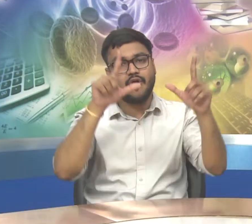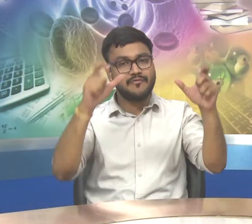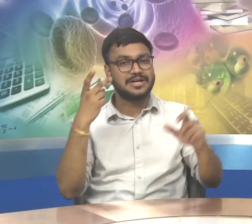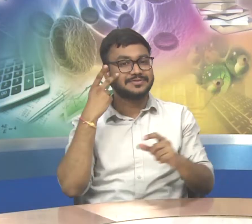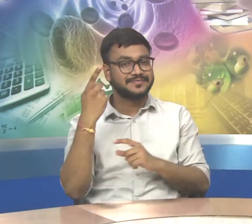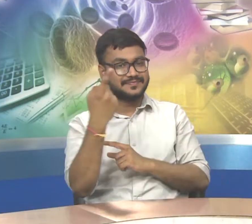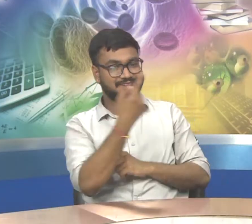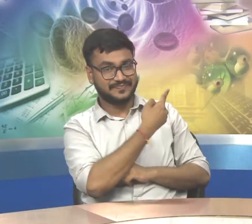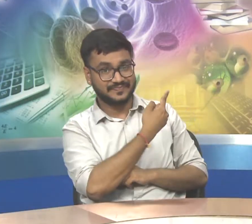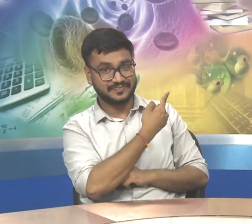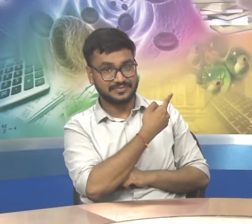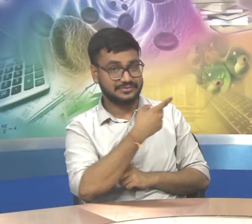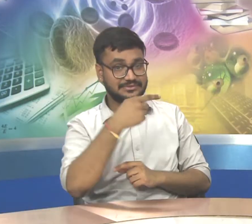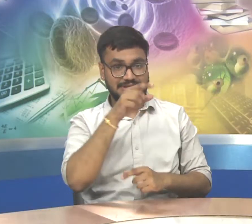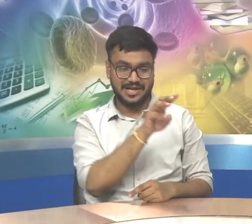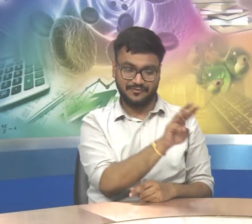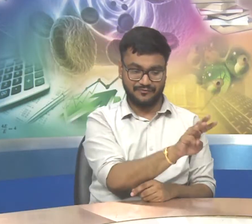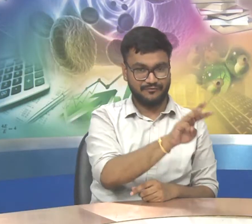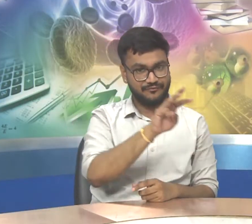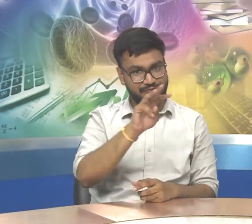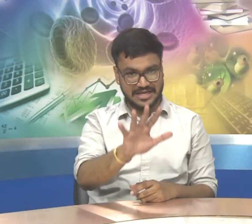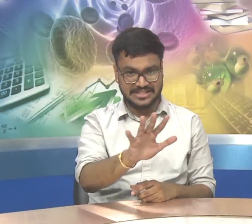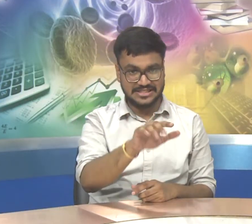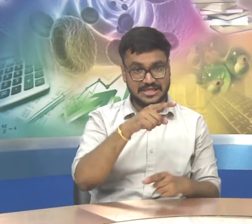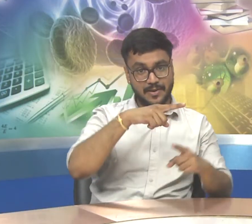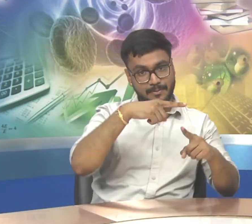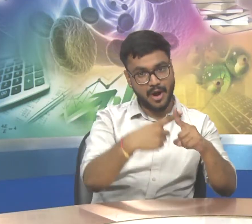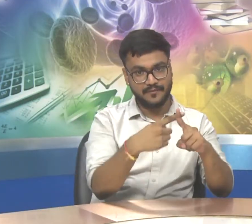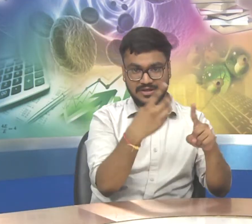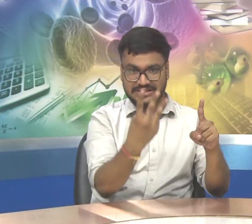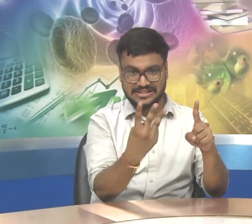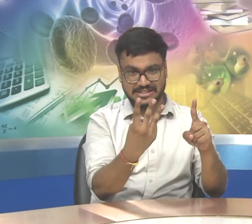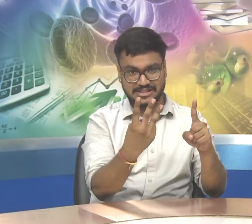through combining them with divided by 4.